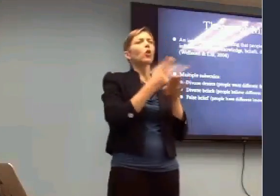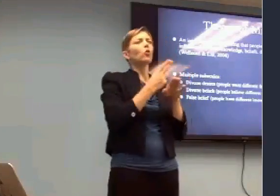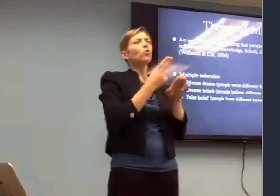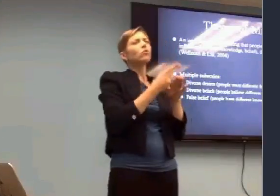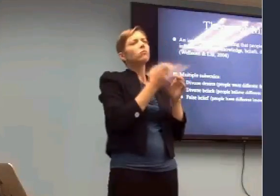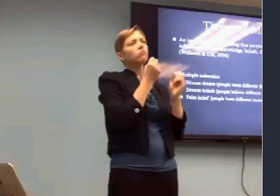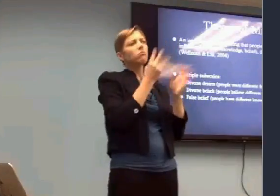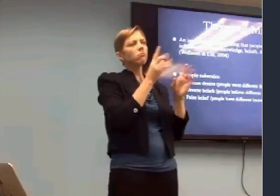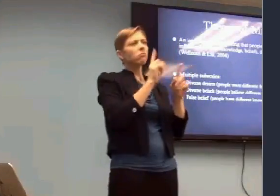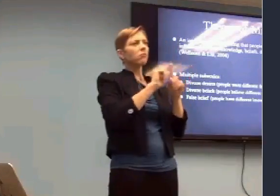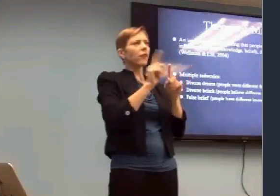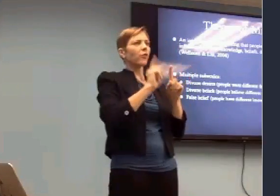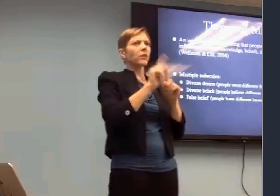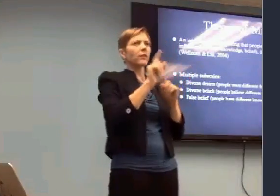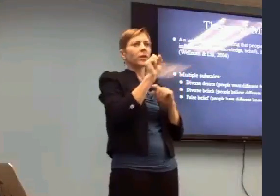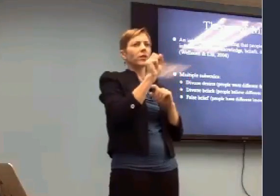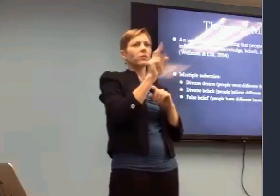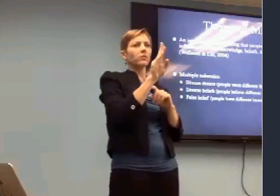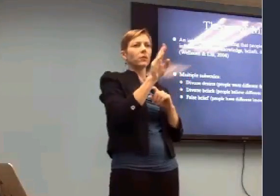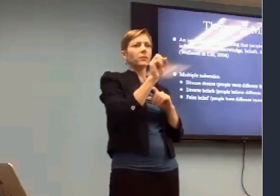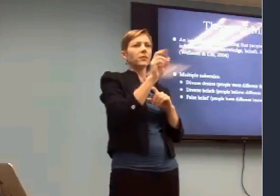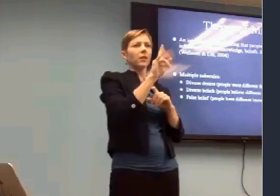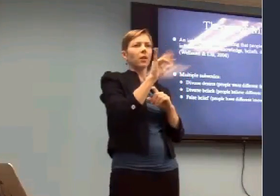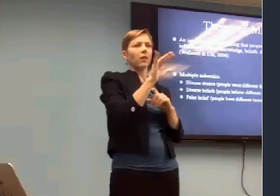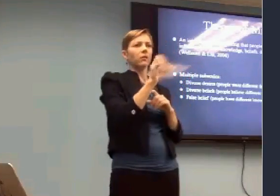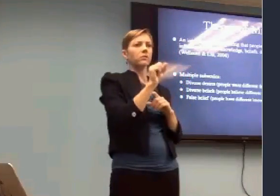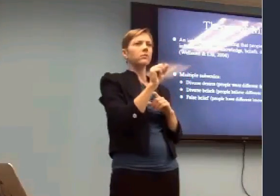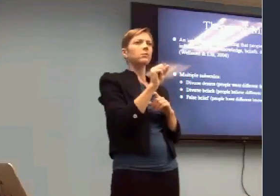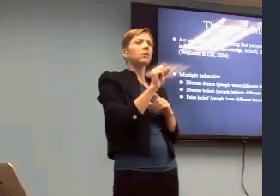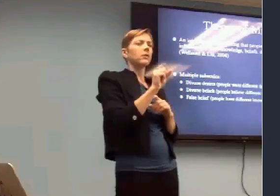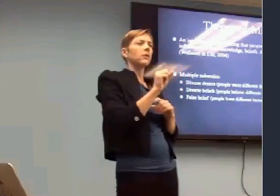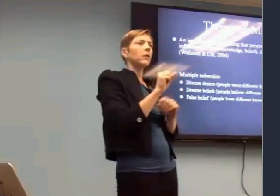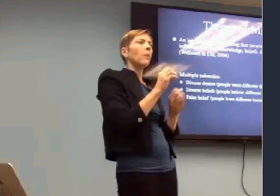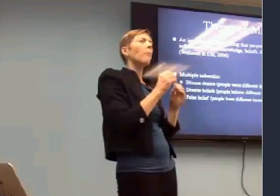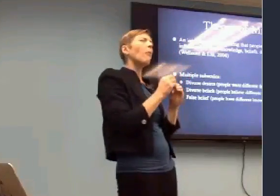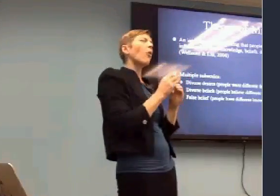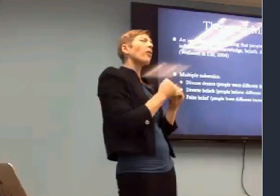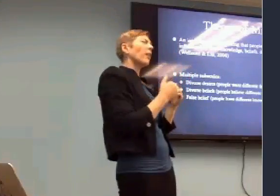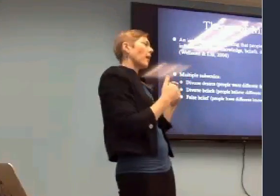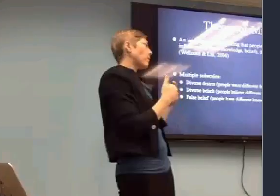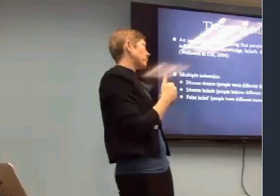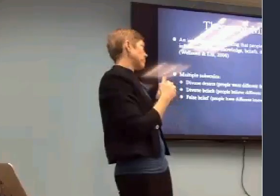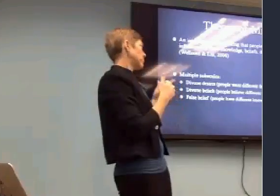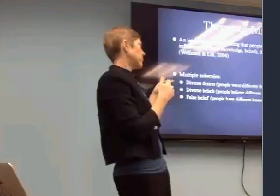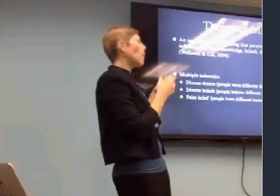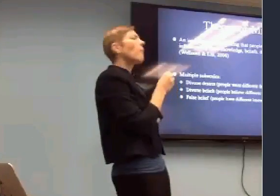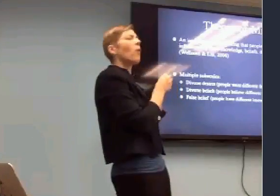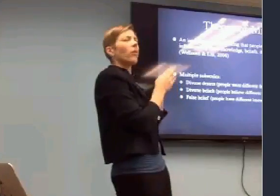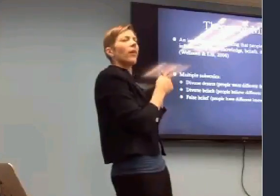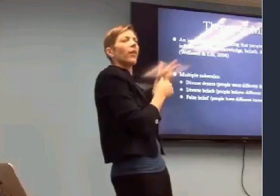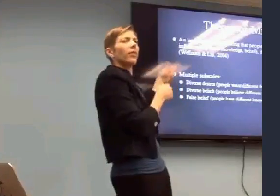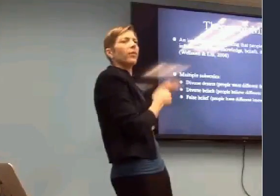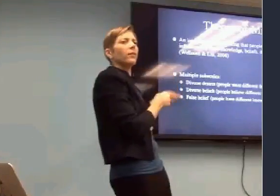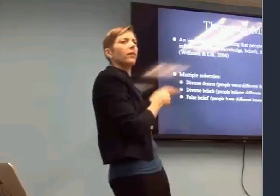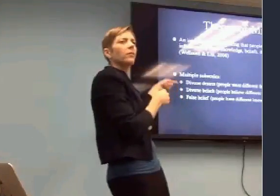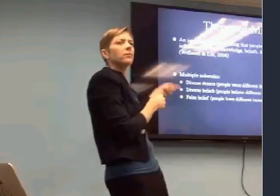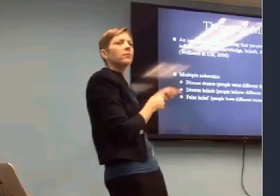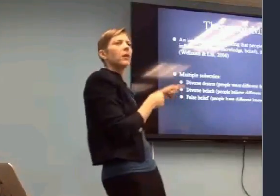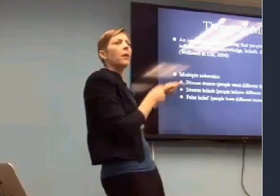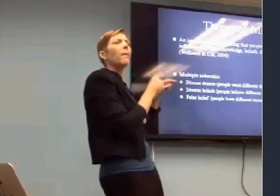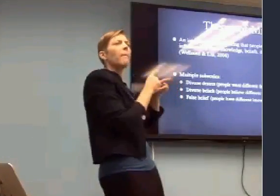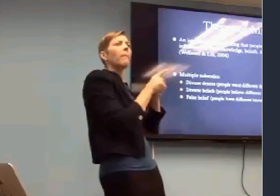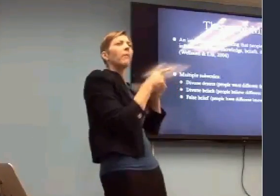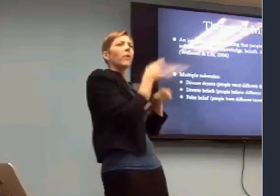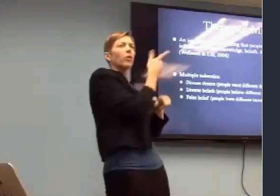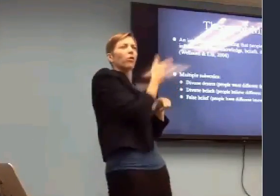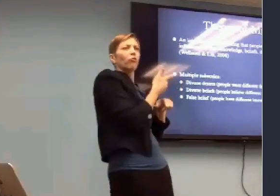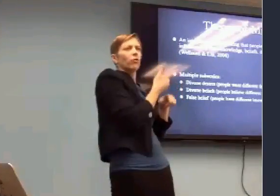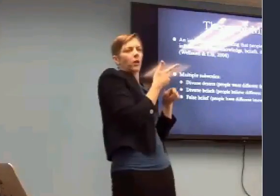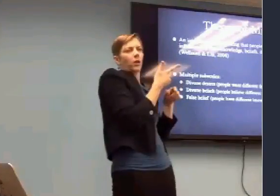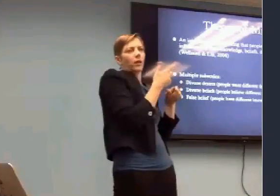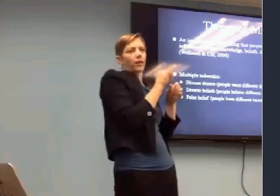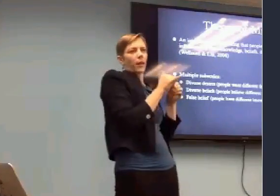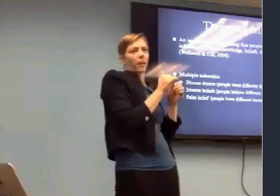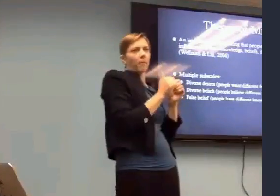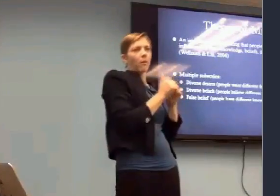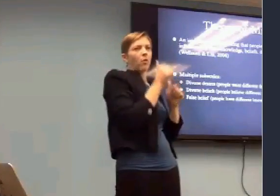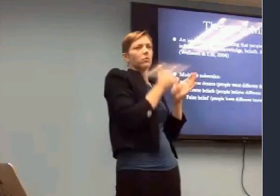Theory of mind research uses many different subscales, more than what I put up here on the slide, but these